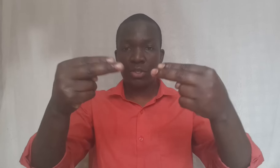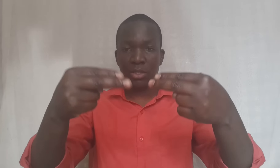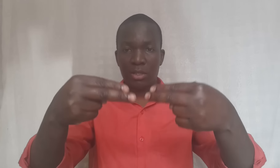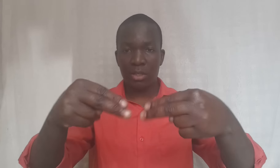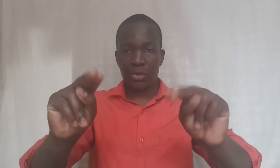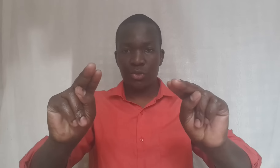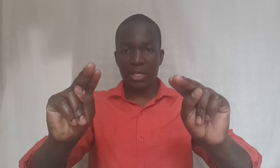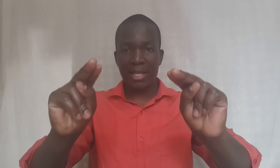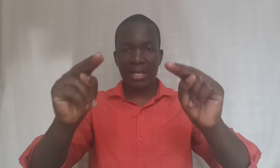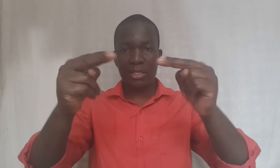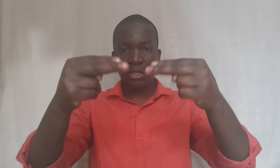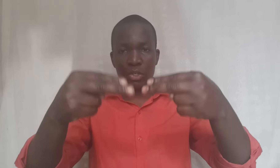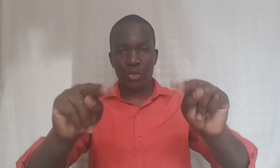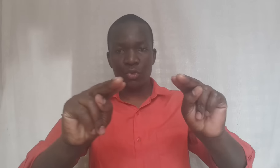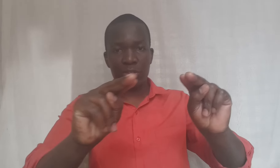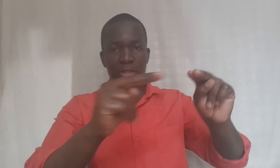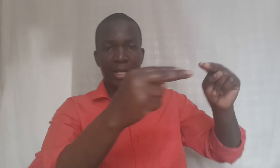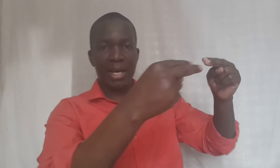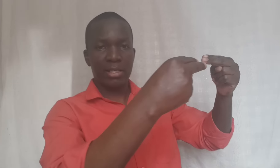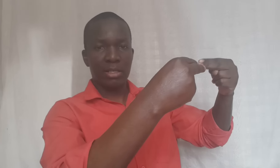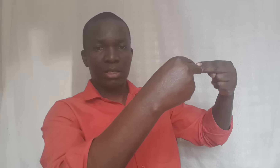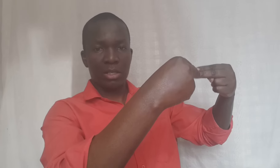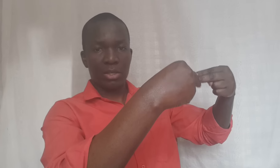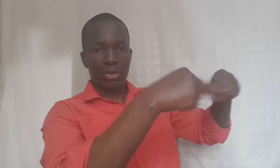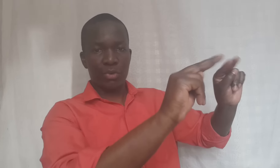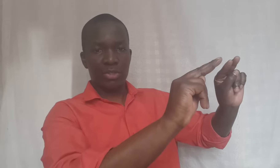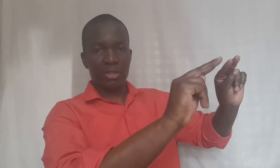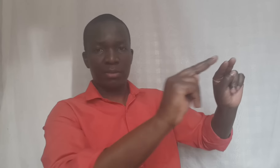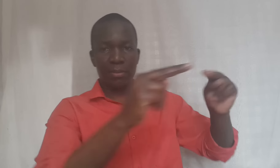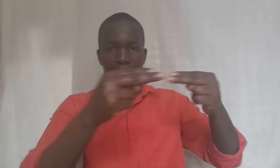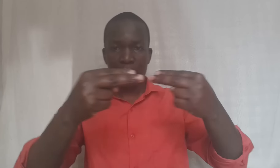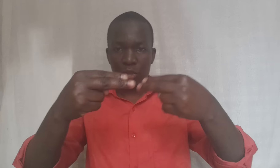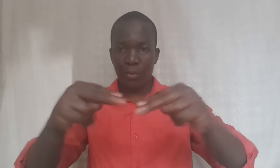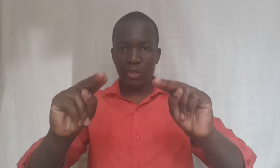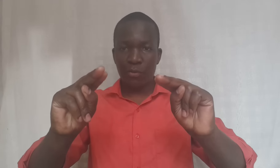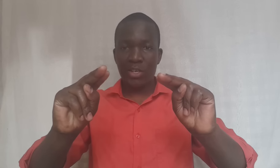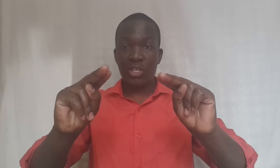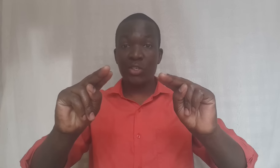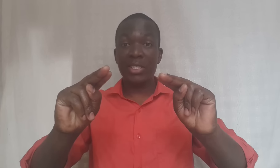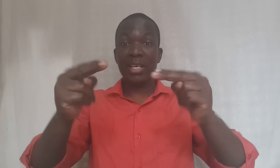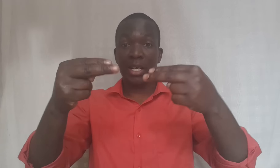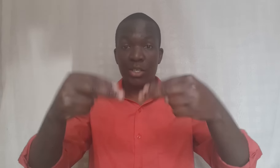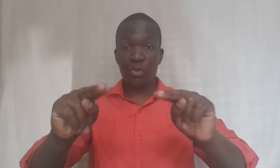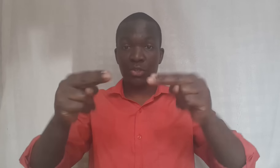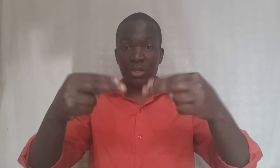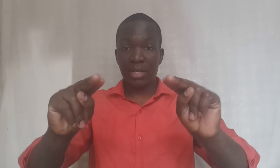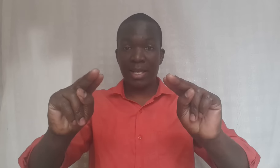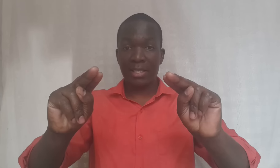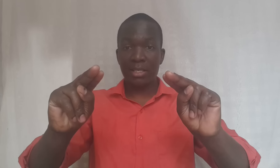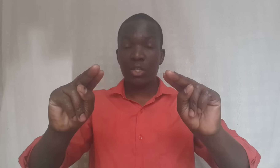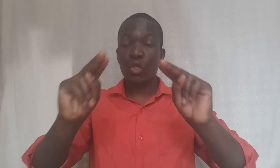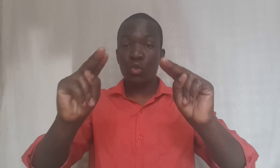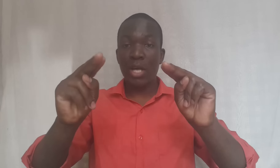News, news, like that. News, like that. News. So place of articulation is here. News, like that. So 2